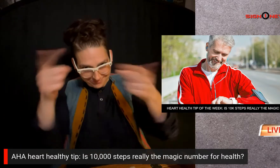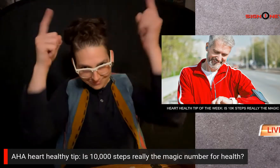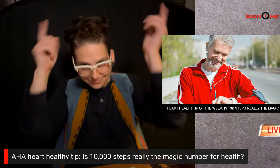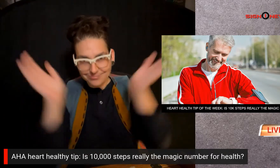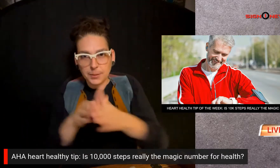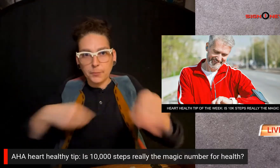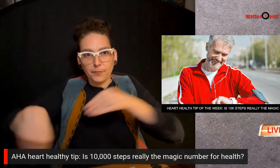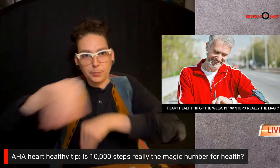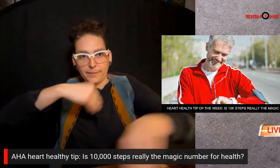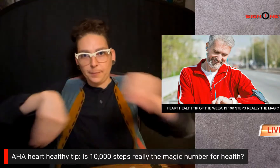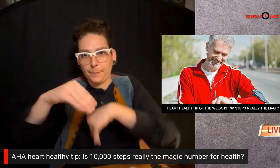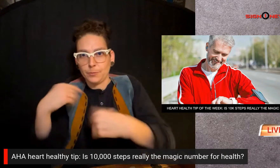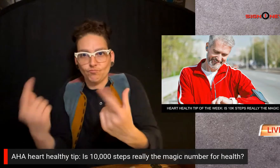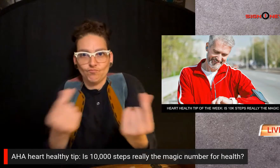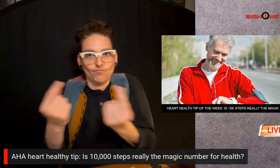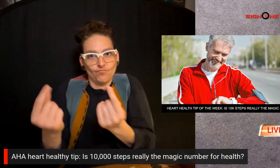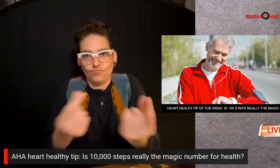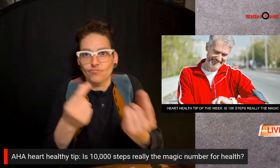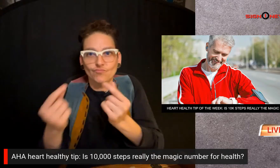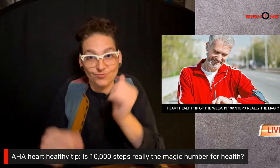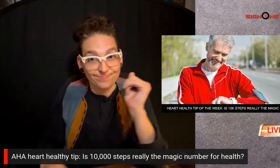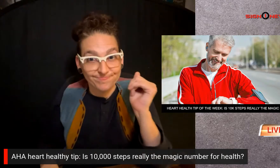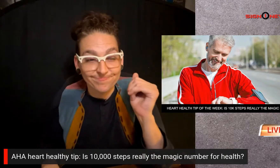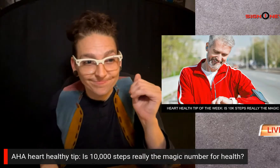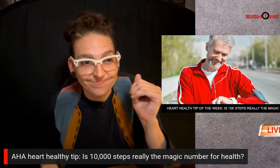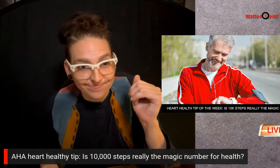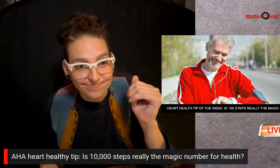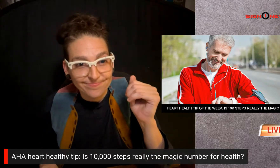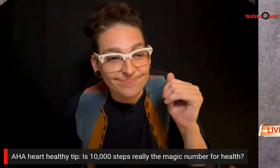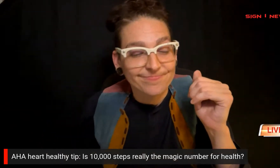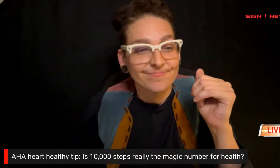sit less and move more.